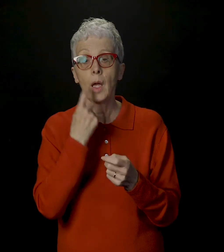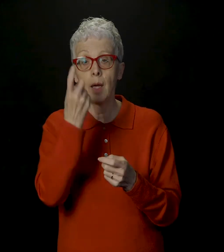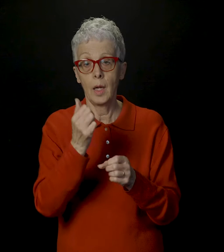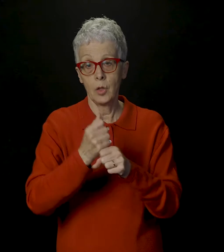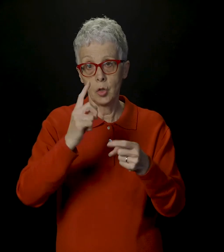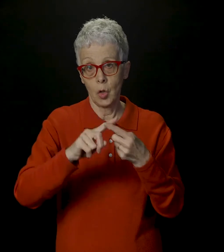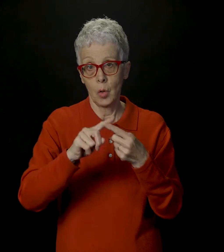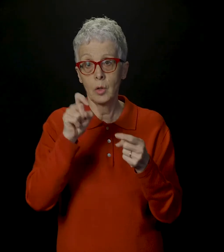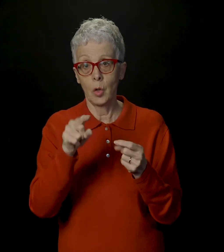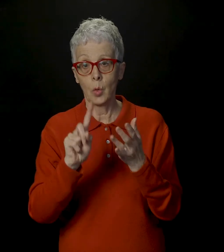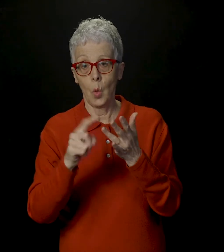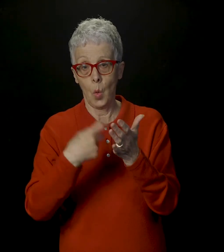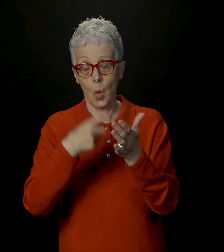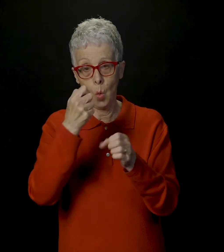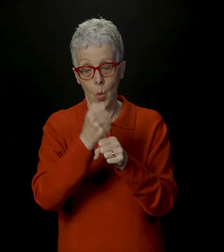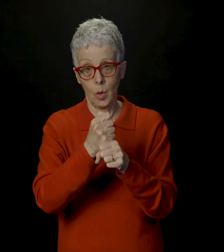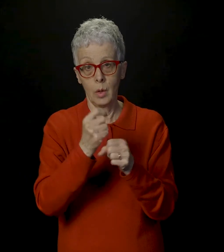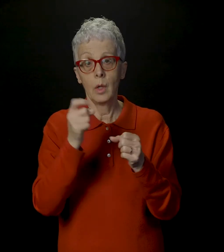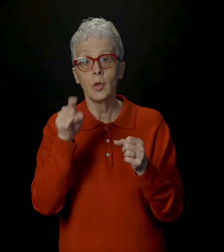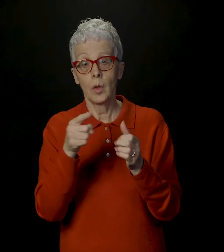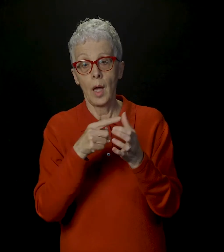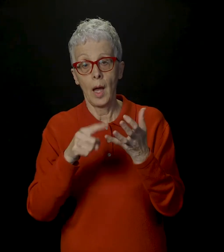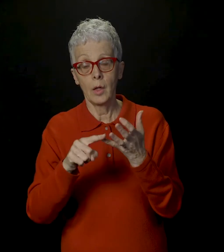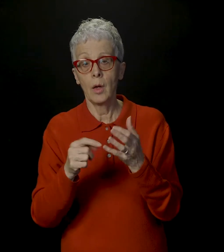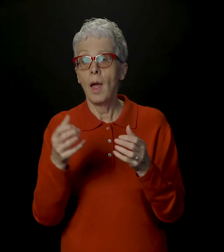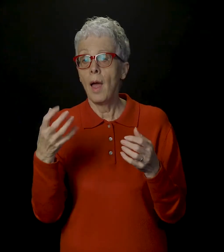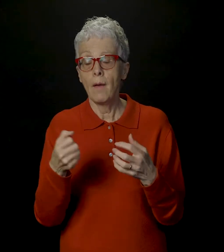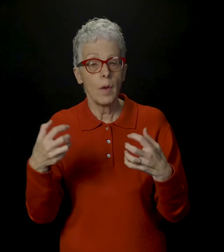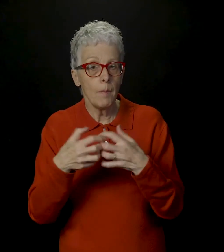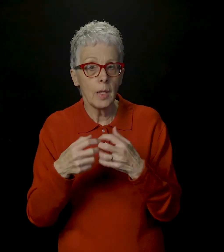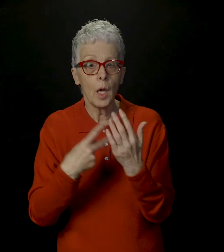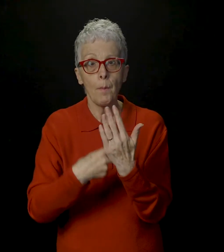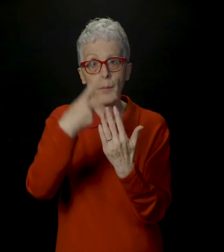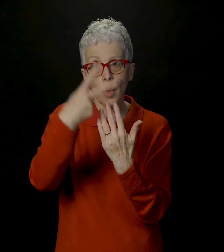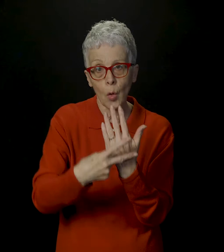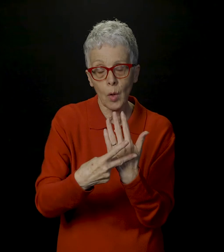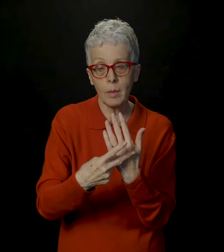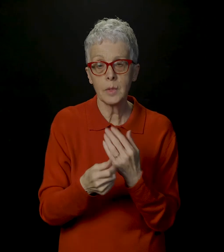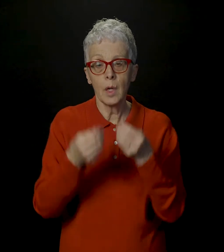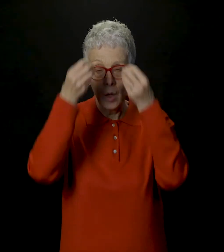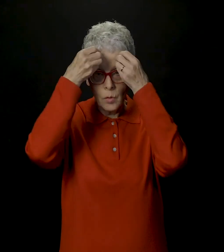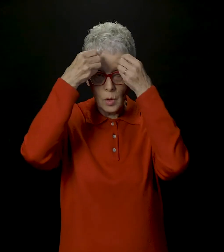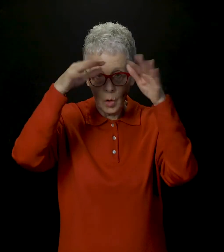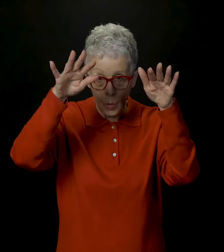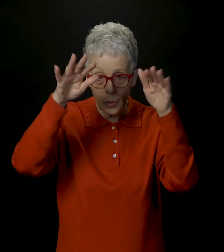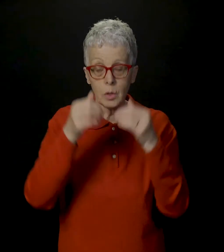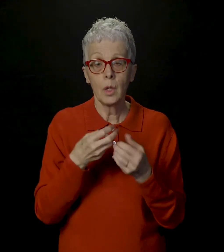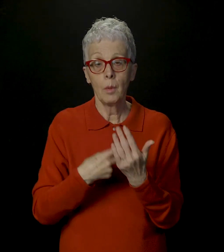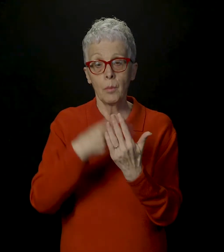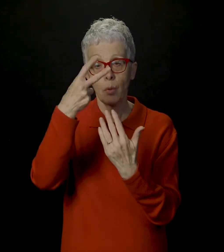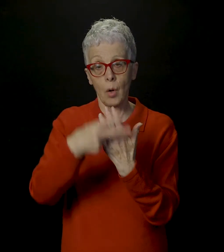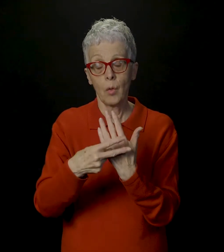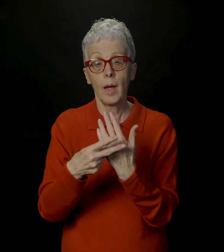.au But we have Lots of programs That are always running The coach program That Leigh's mentioned I think really